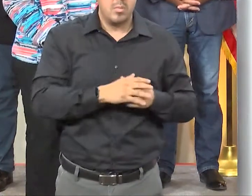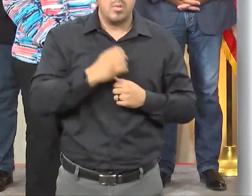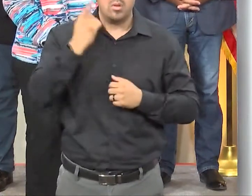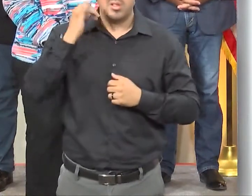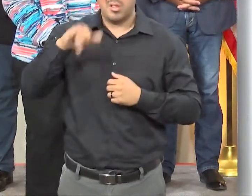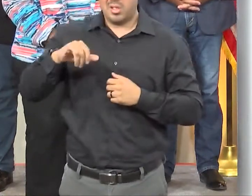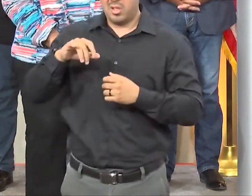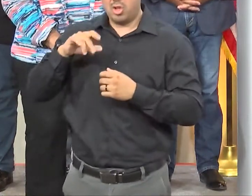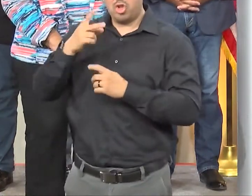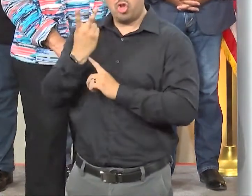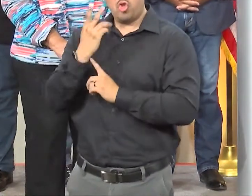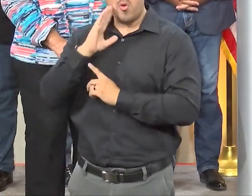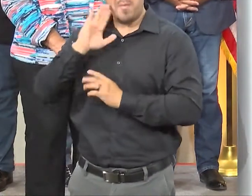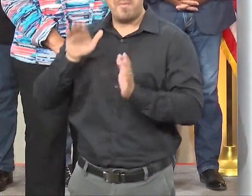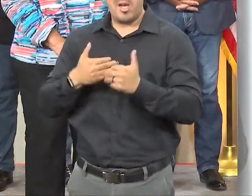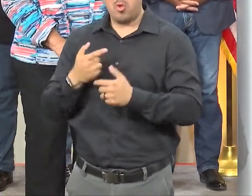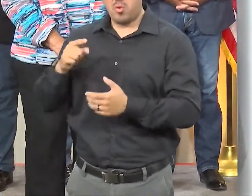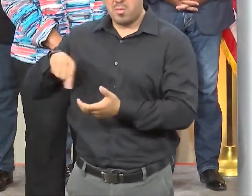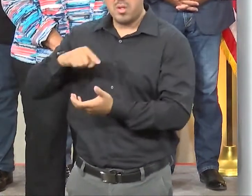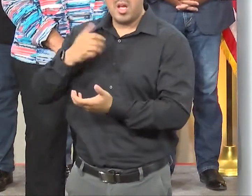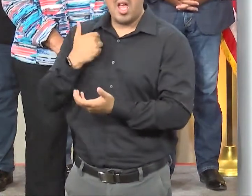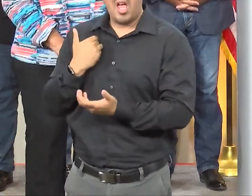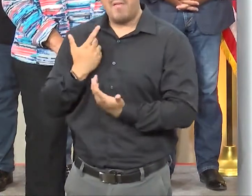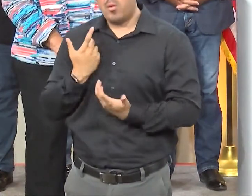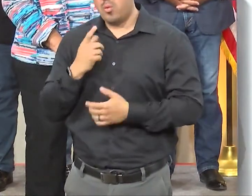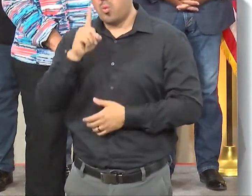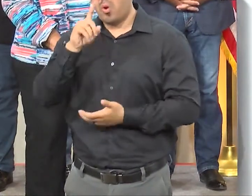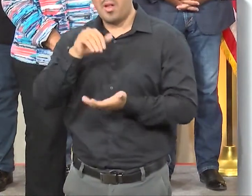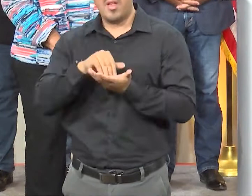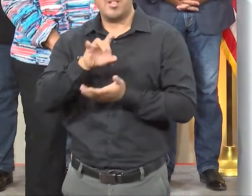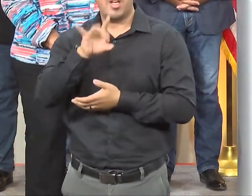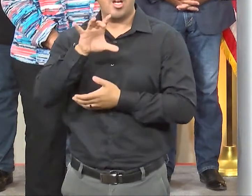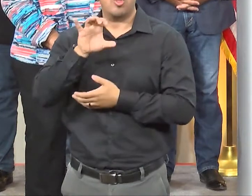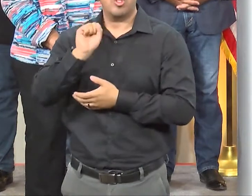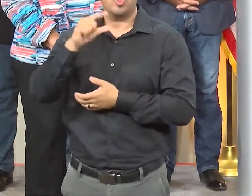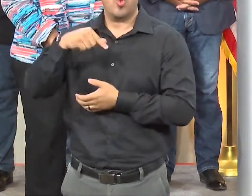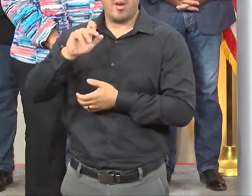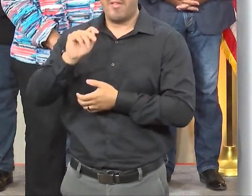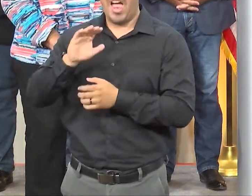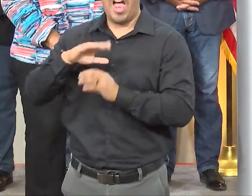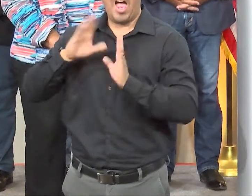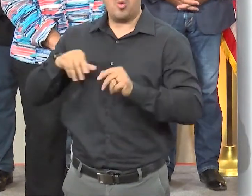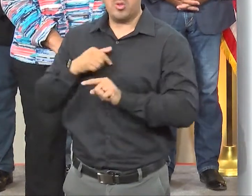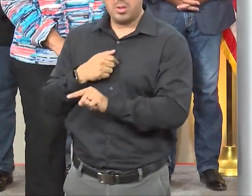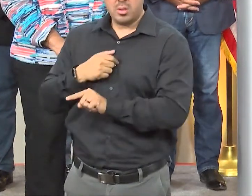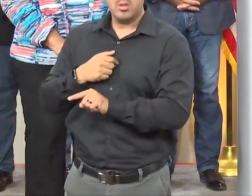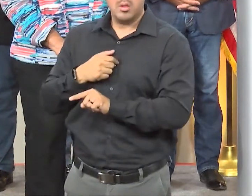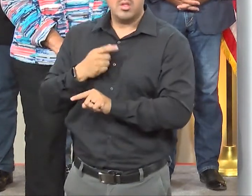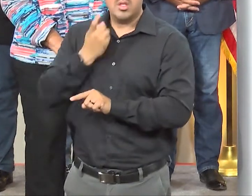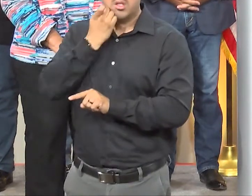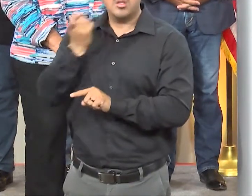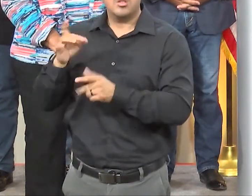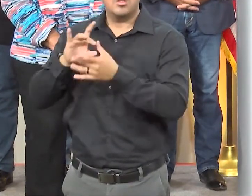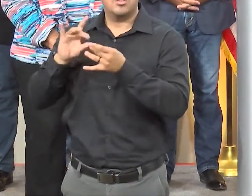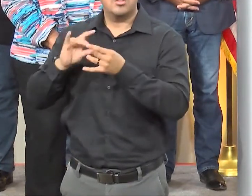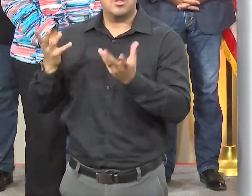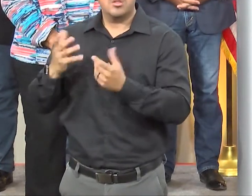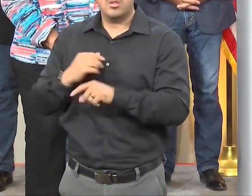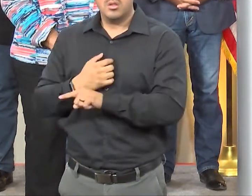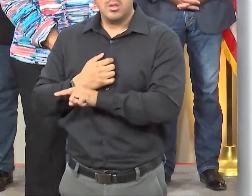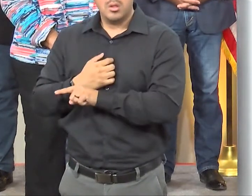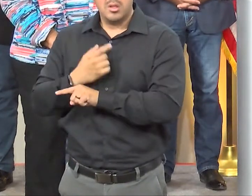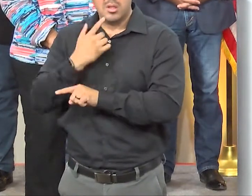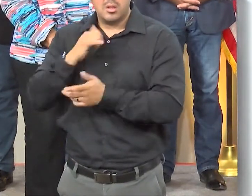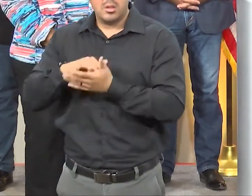2-bedroom house for somebody that had about an 1,800 square foot house, they said that, well,